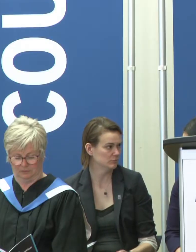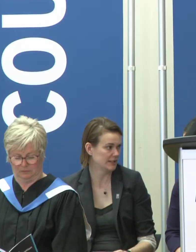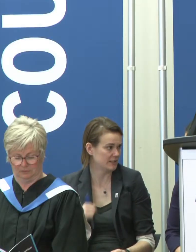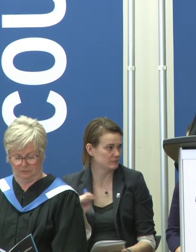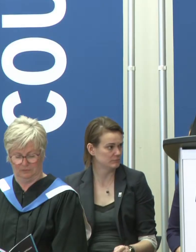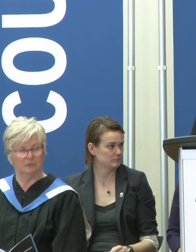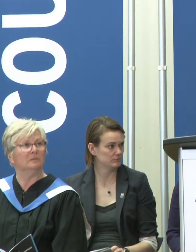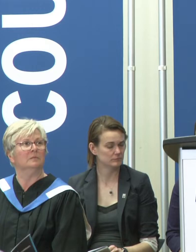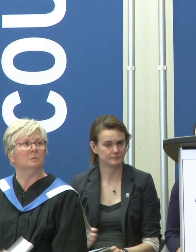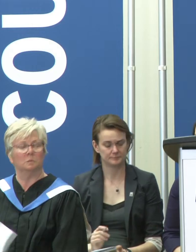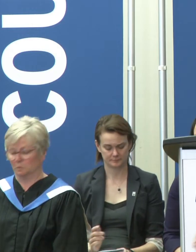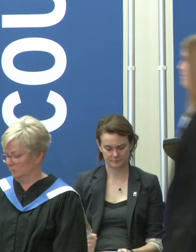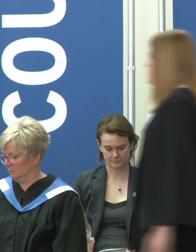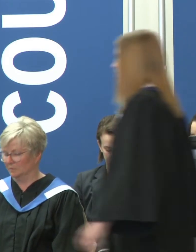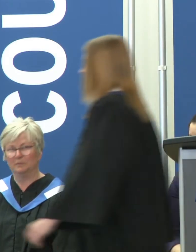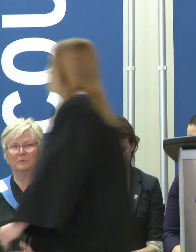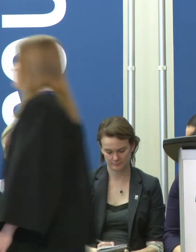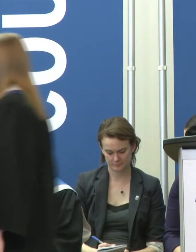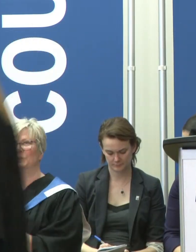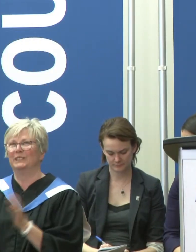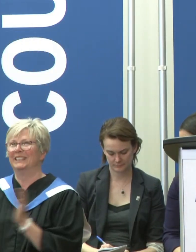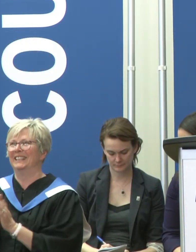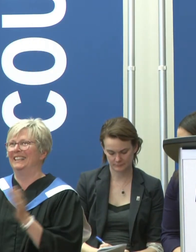Haley O'Neill.